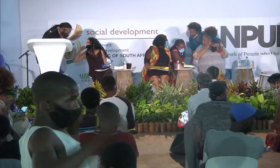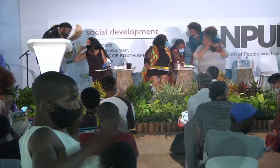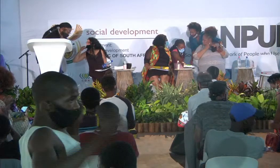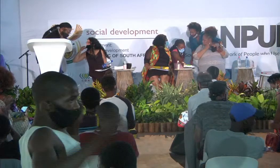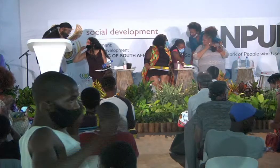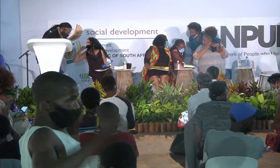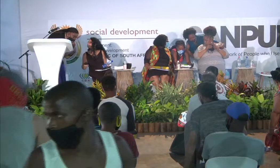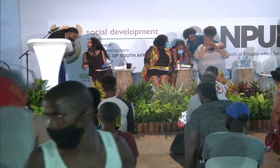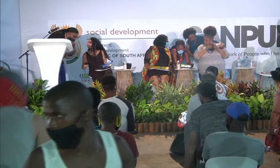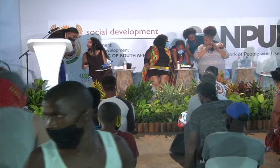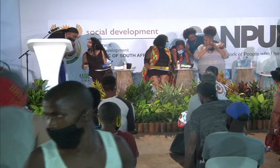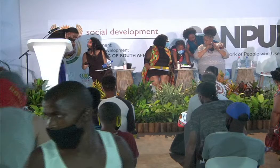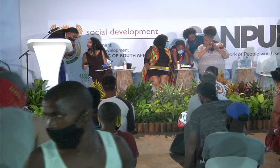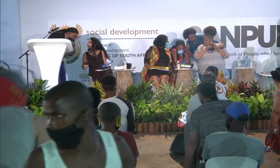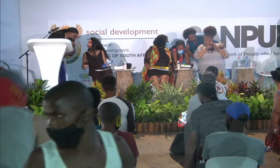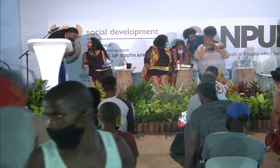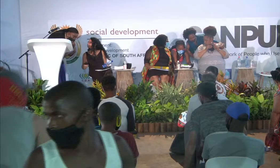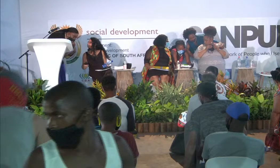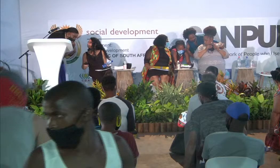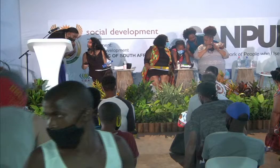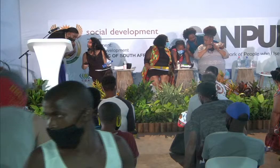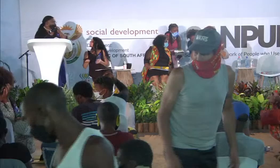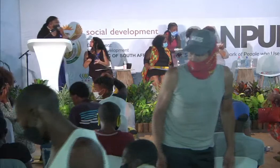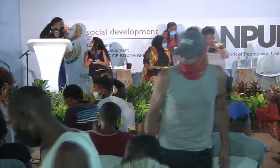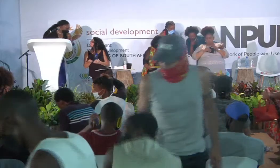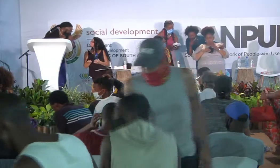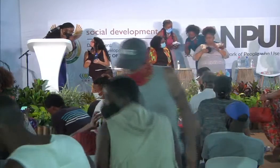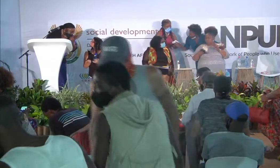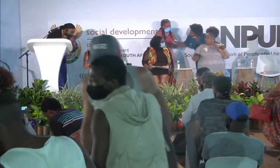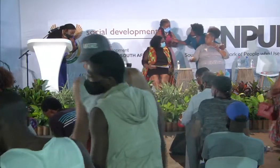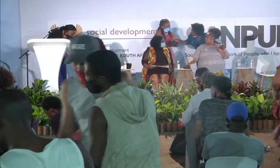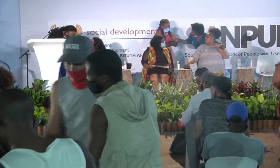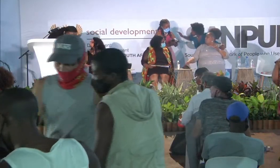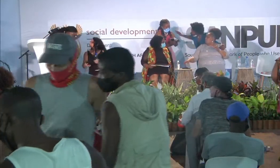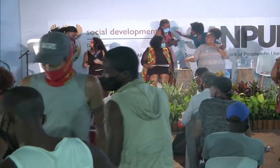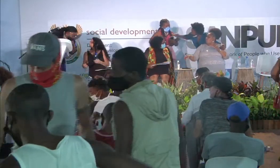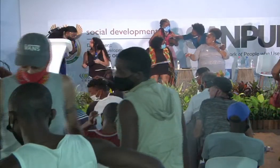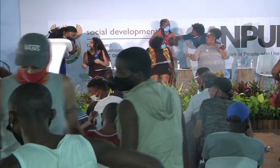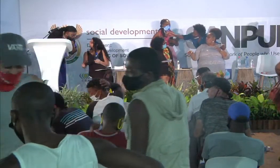DUT graduate. I did a part-time